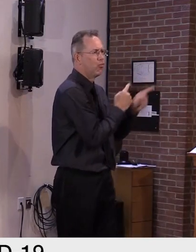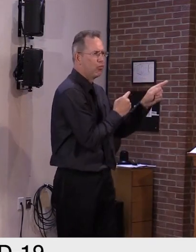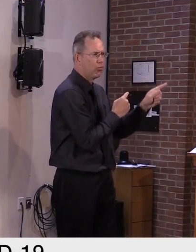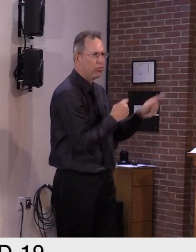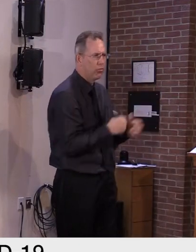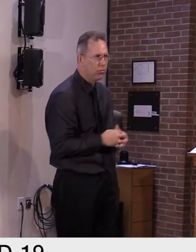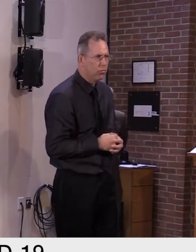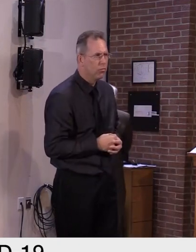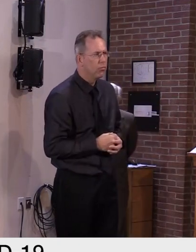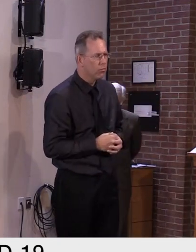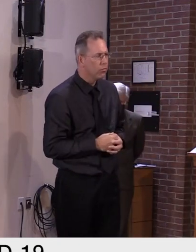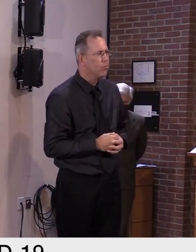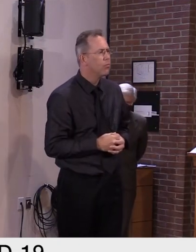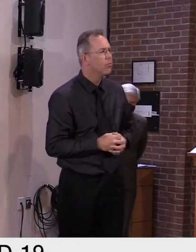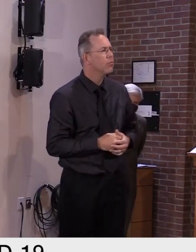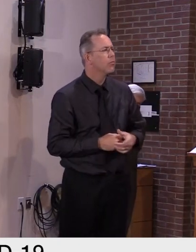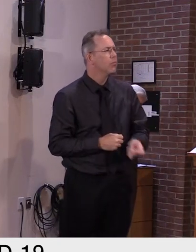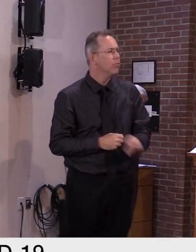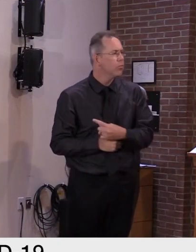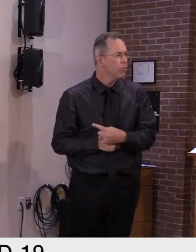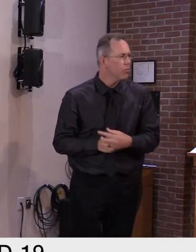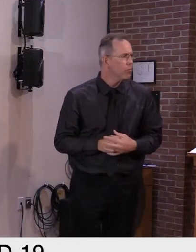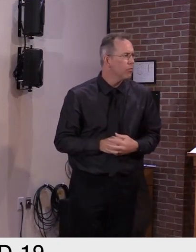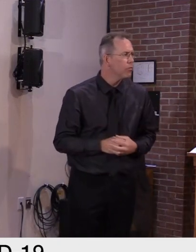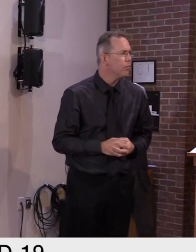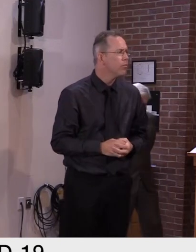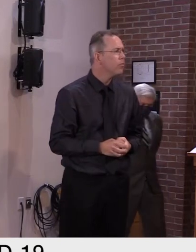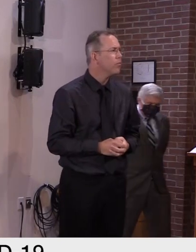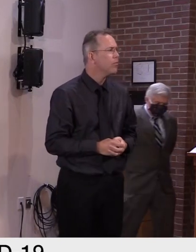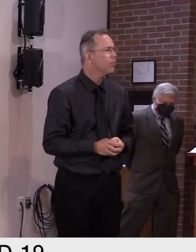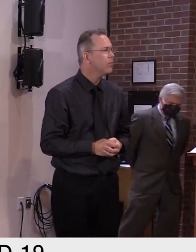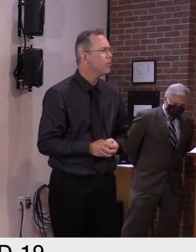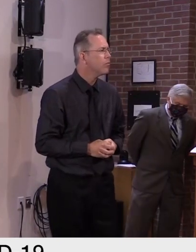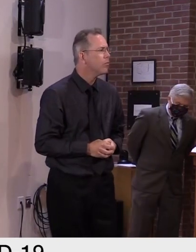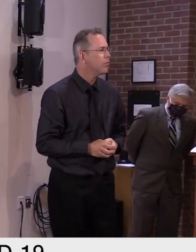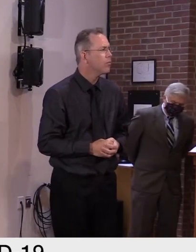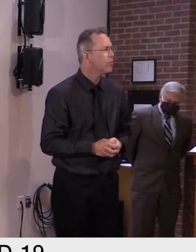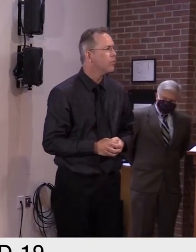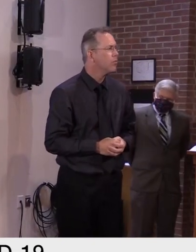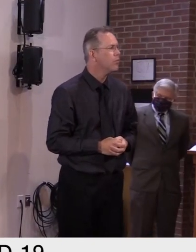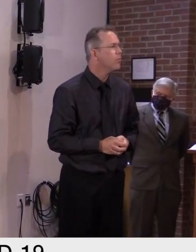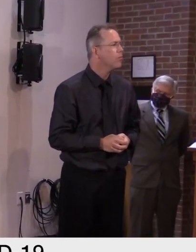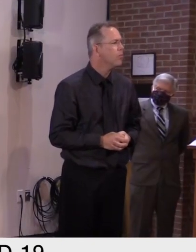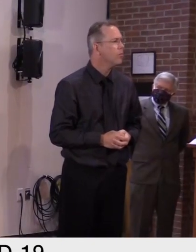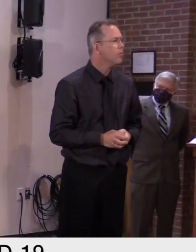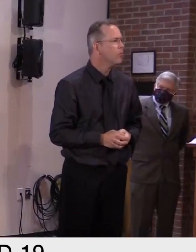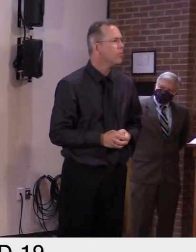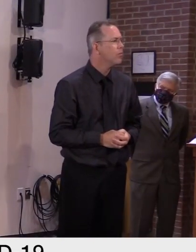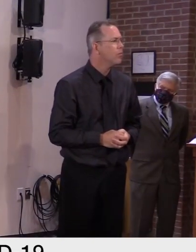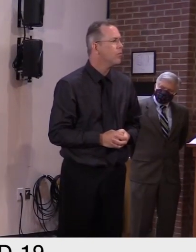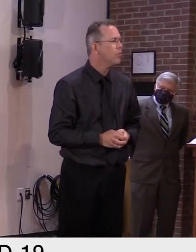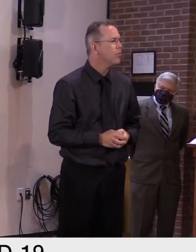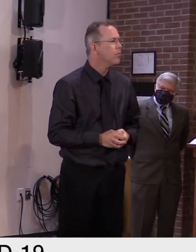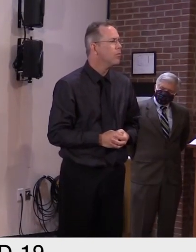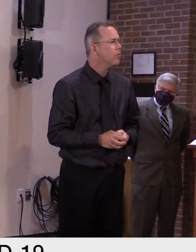handle the possibility of staff shortages that might result from quarantining after holiday travel?